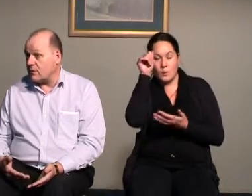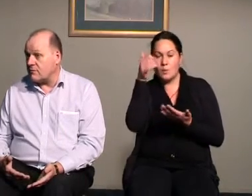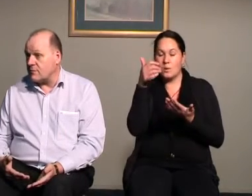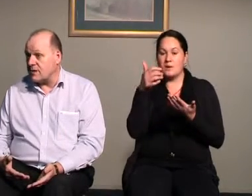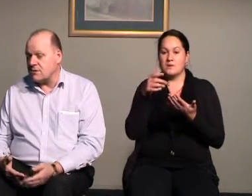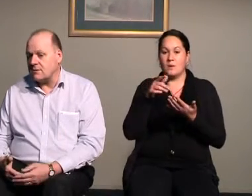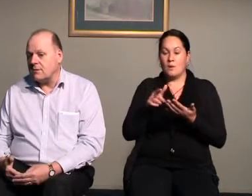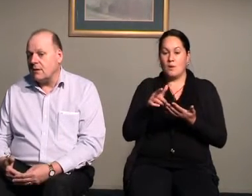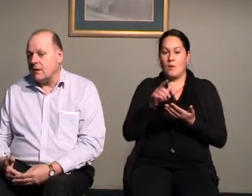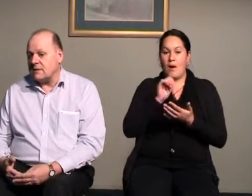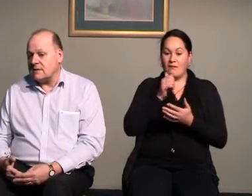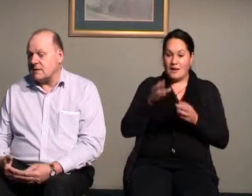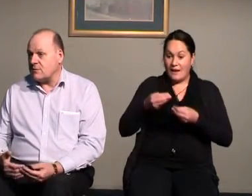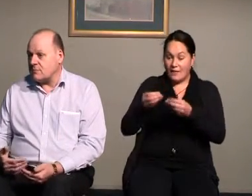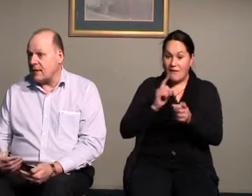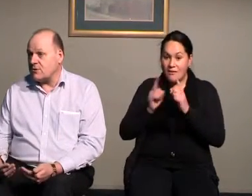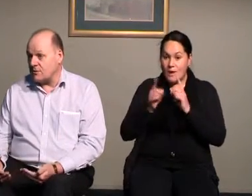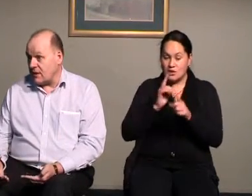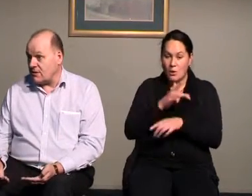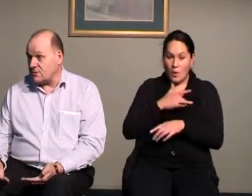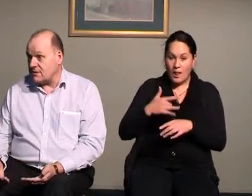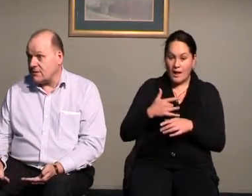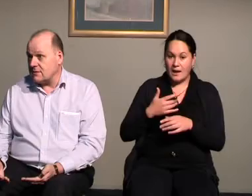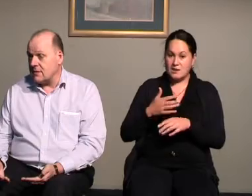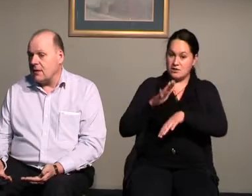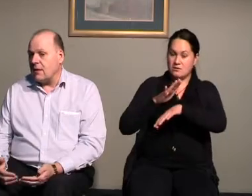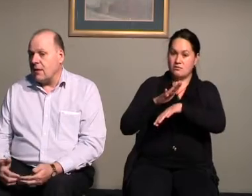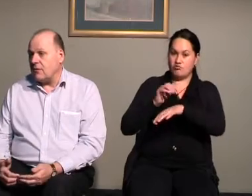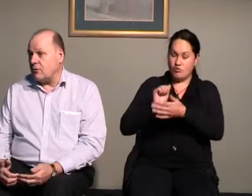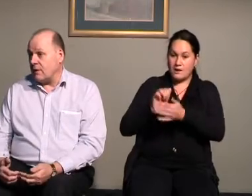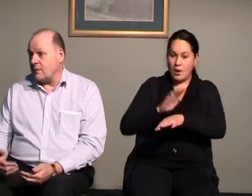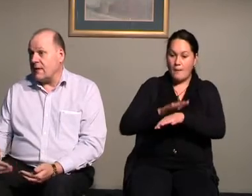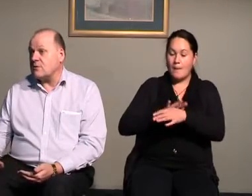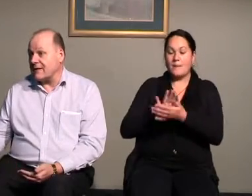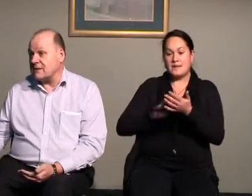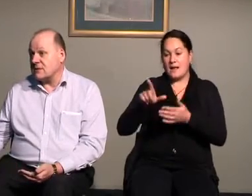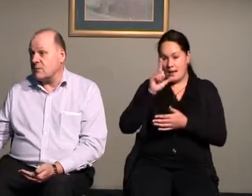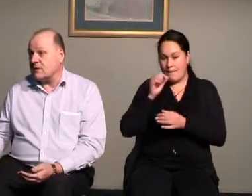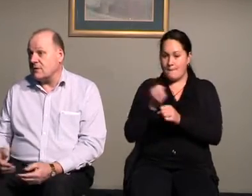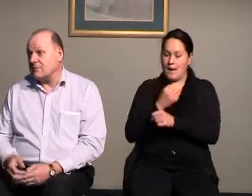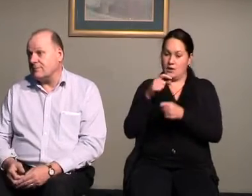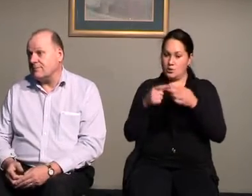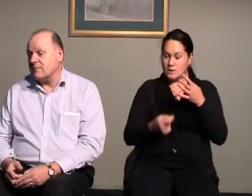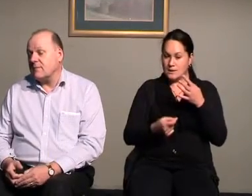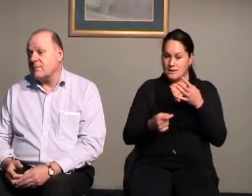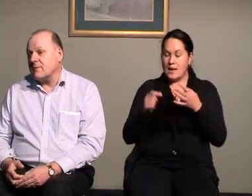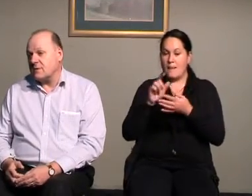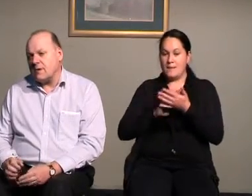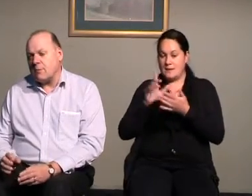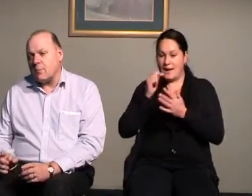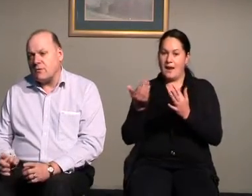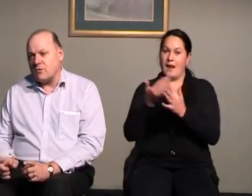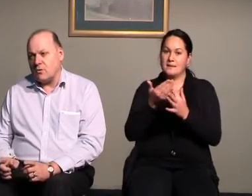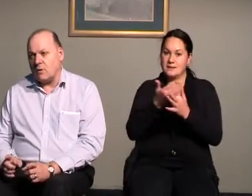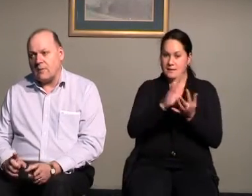both accurate information, it assists them to make choices and to be able then to access community. So